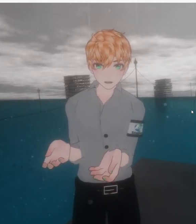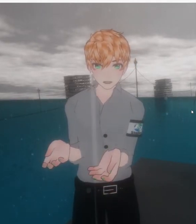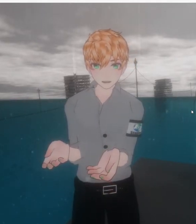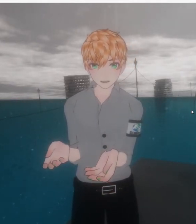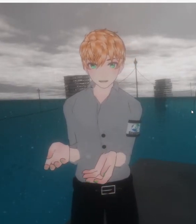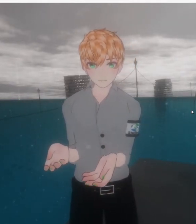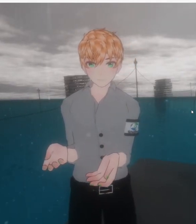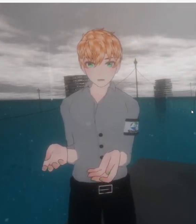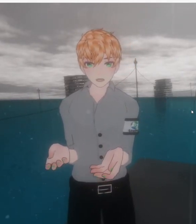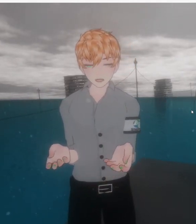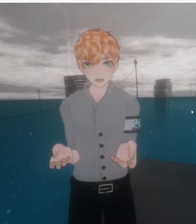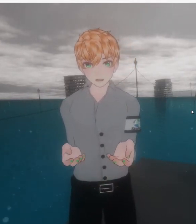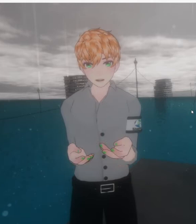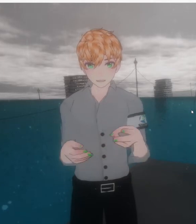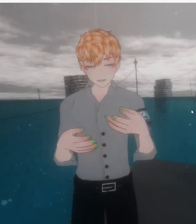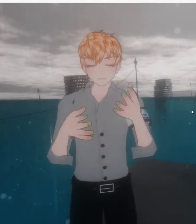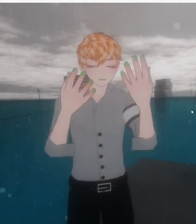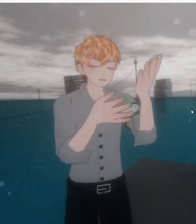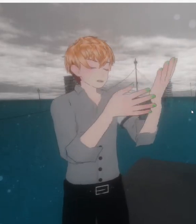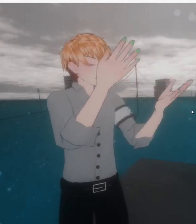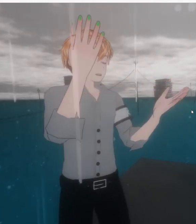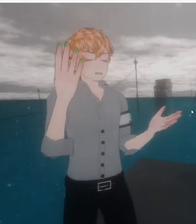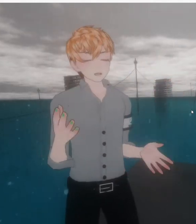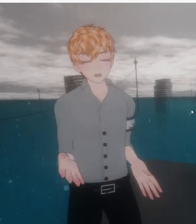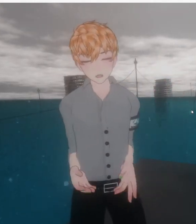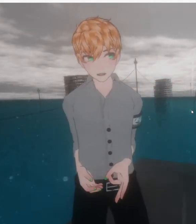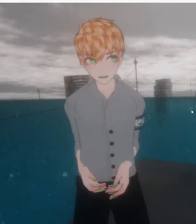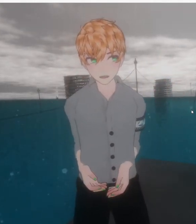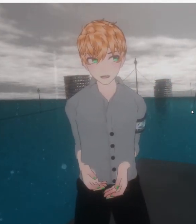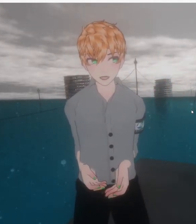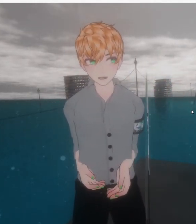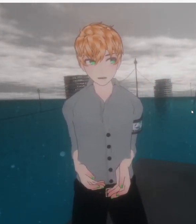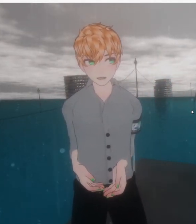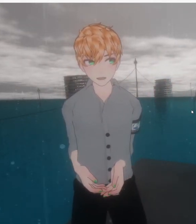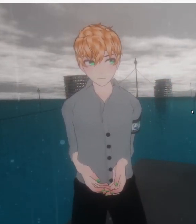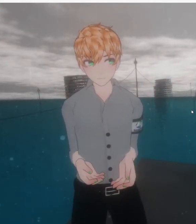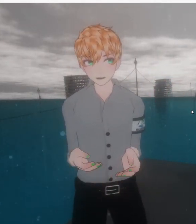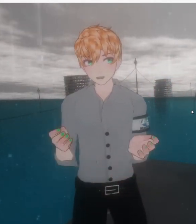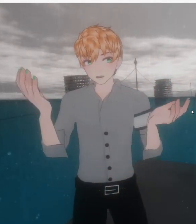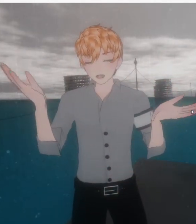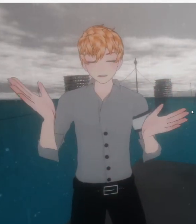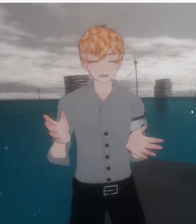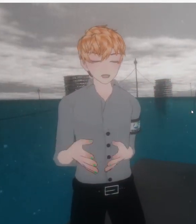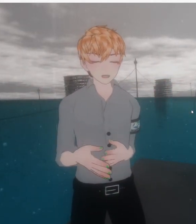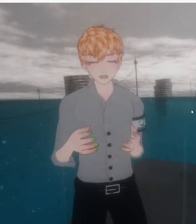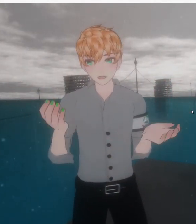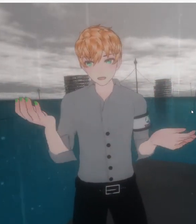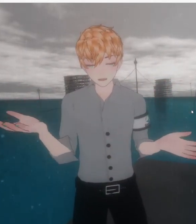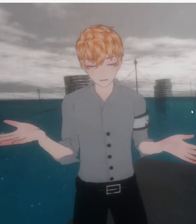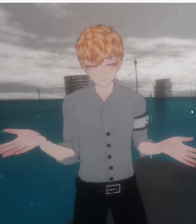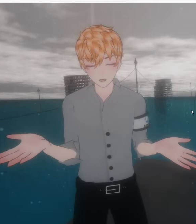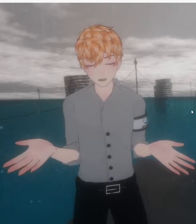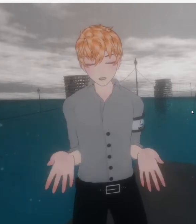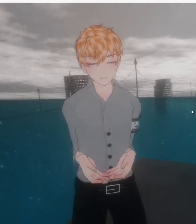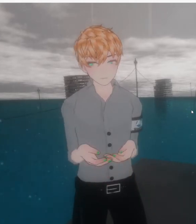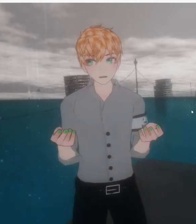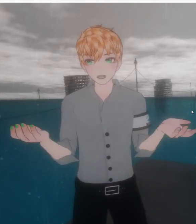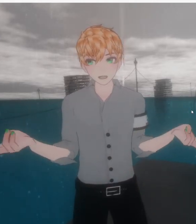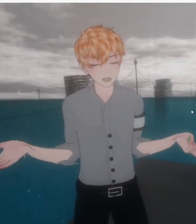situations. Like I can't control the economy, so I realize I don't have any control over how the housing market